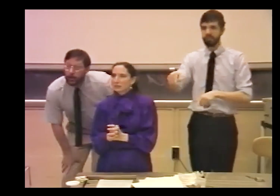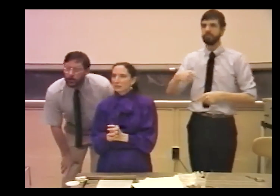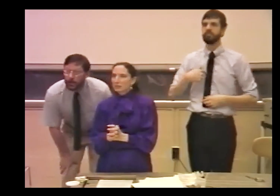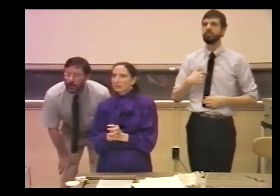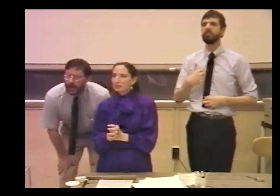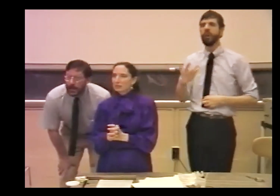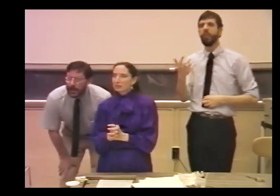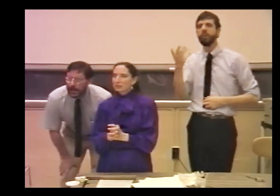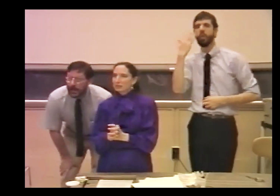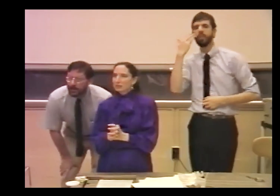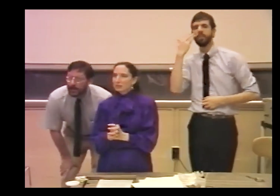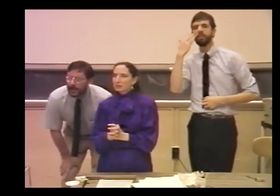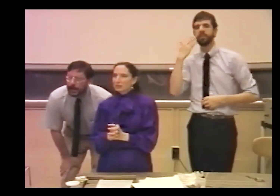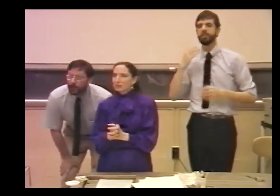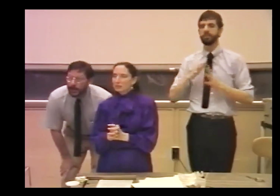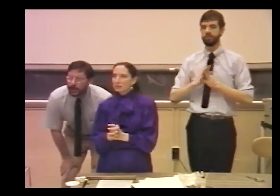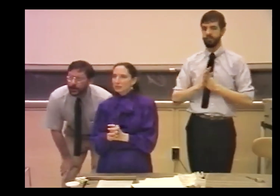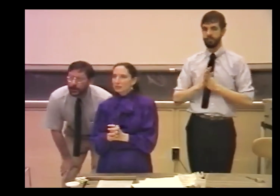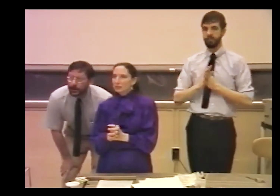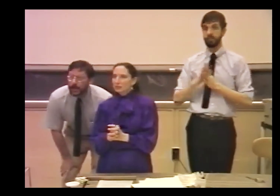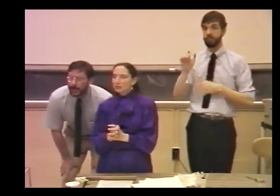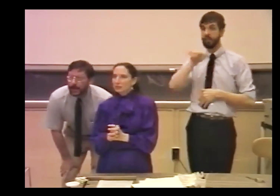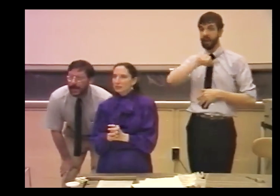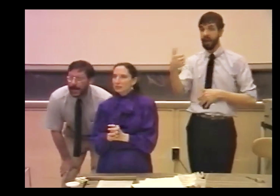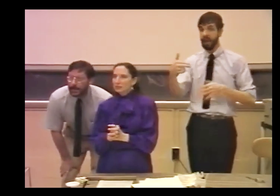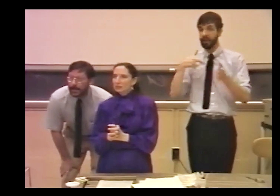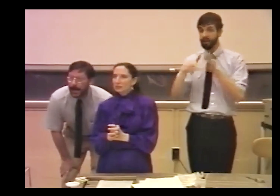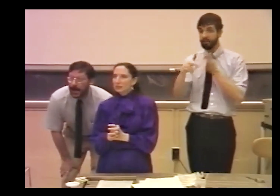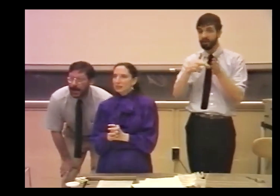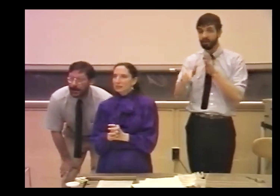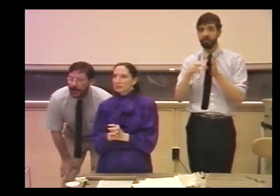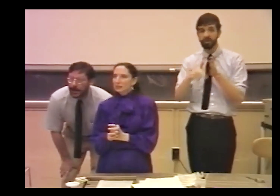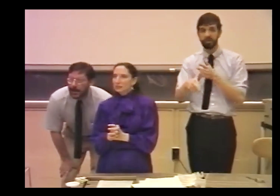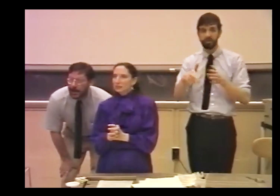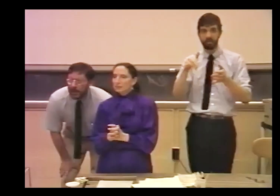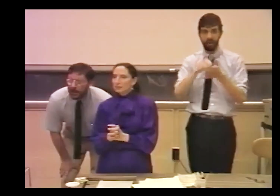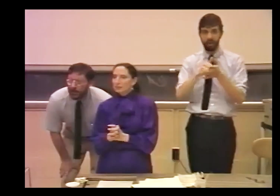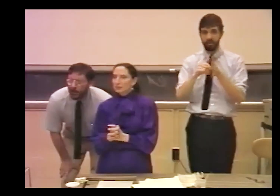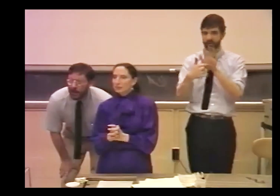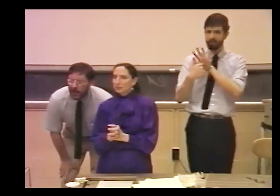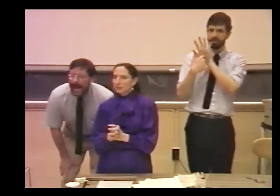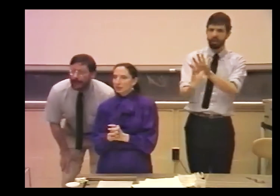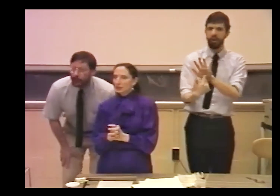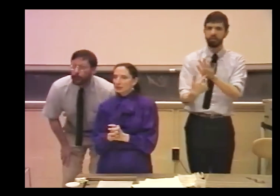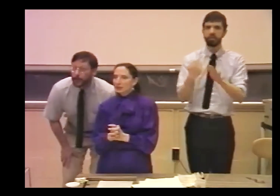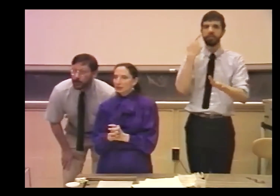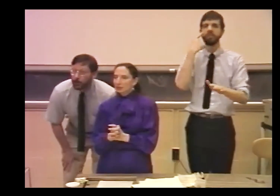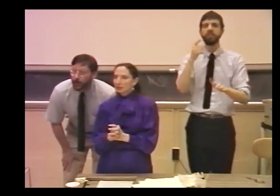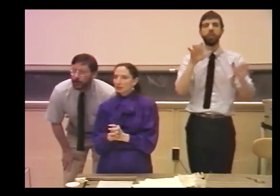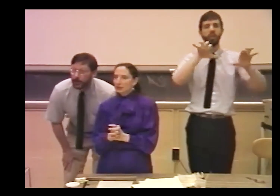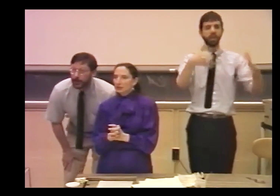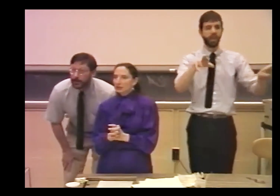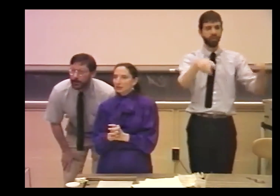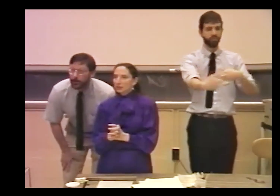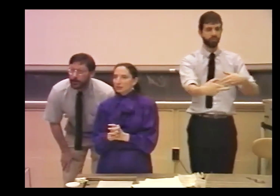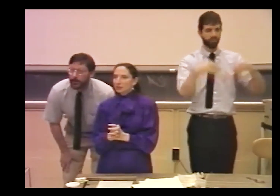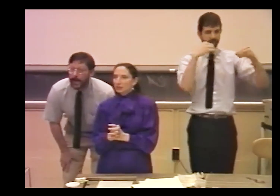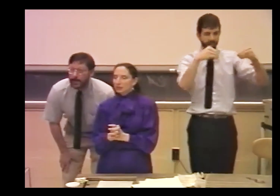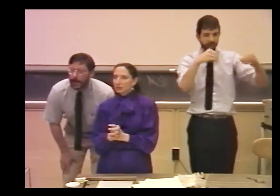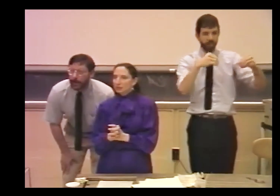know if there's any research that indicates that for classroom instruction, the use of ASL or